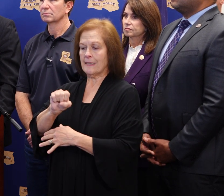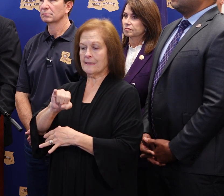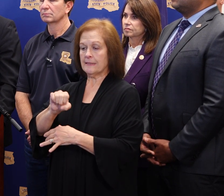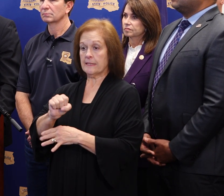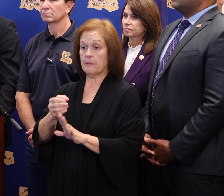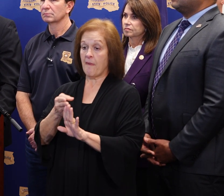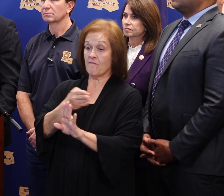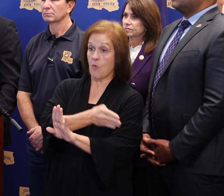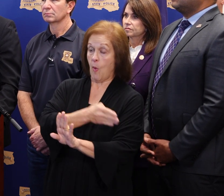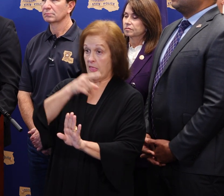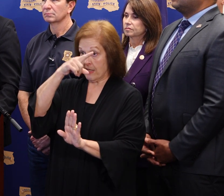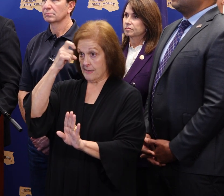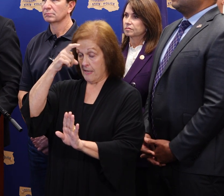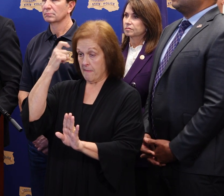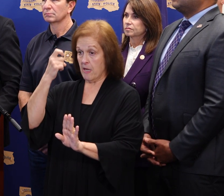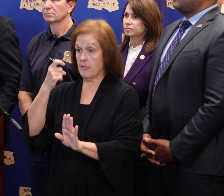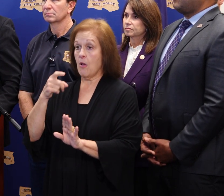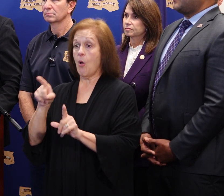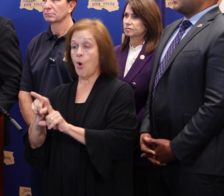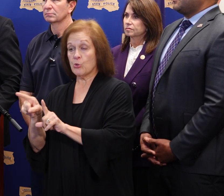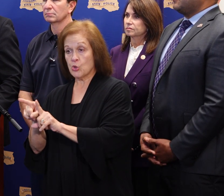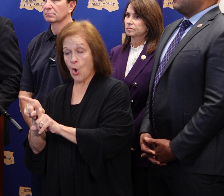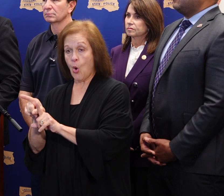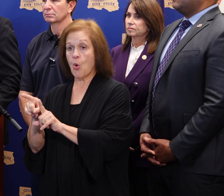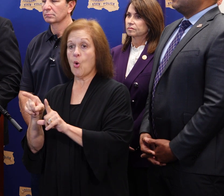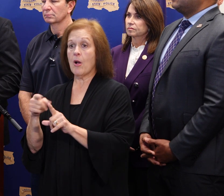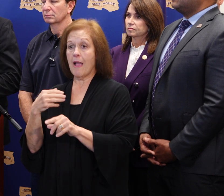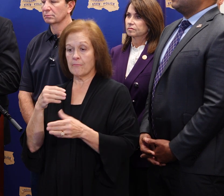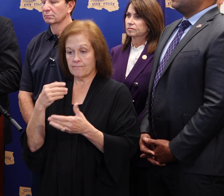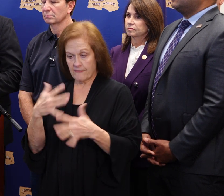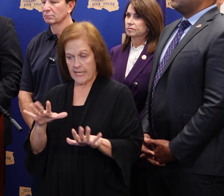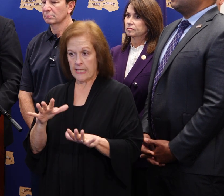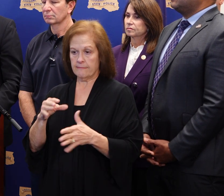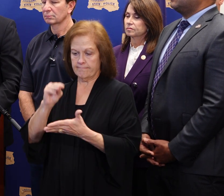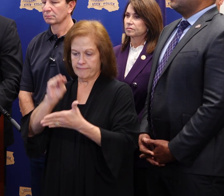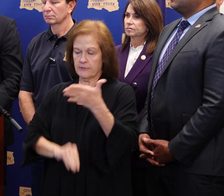this summer. He also provided a will and testament.